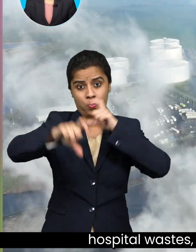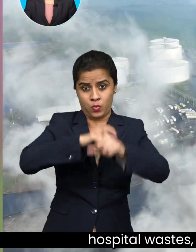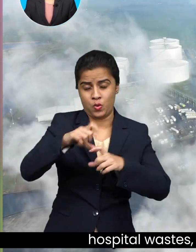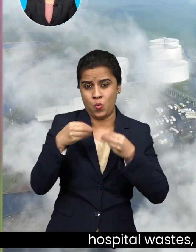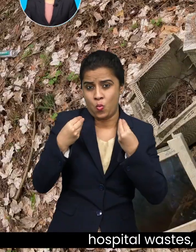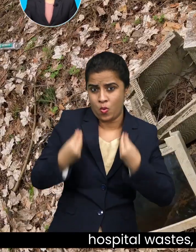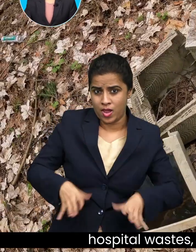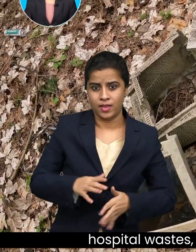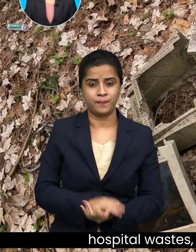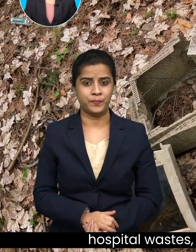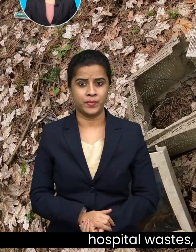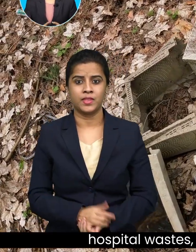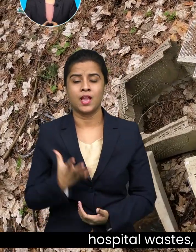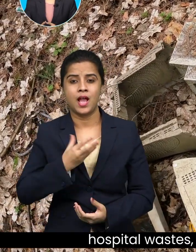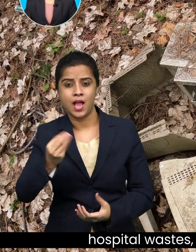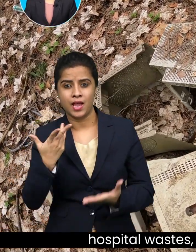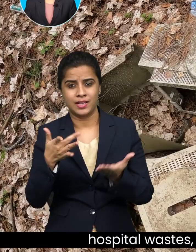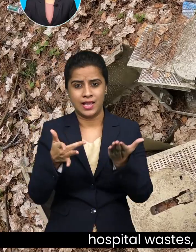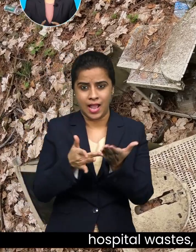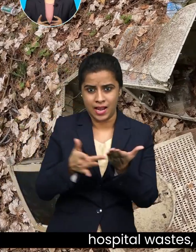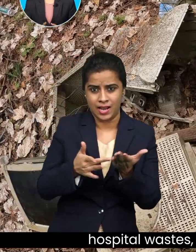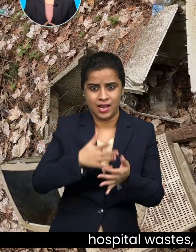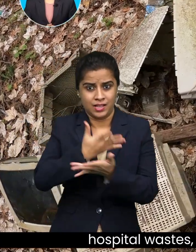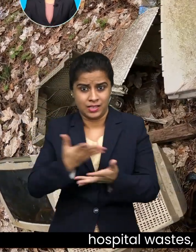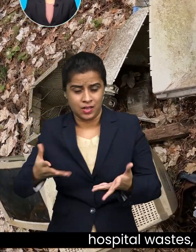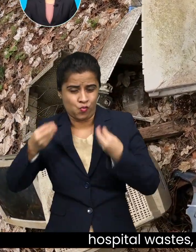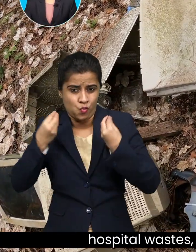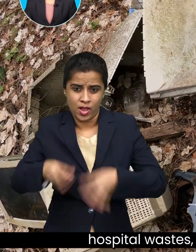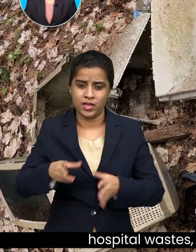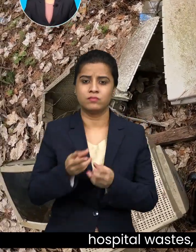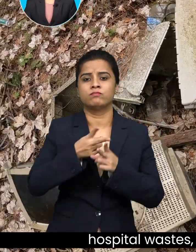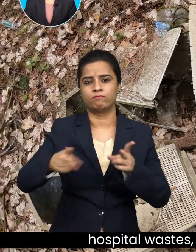industrial waste and e-waste, etc.